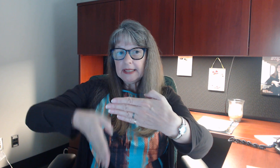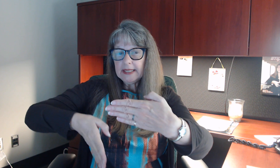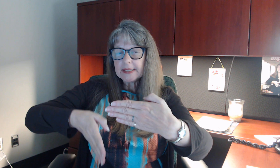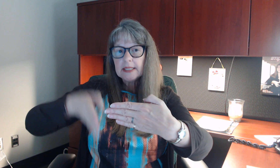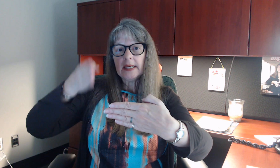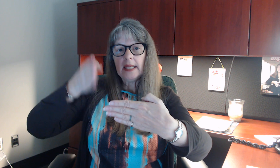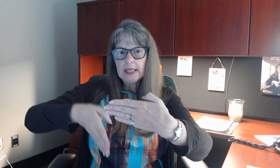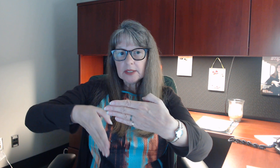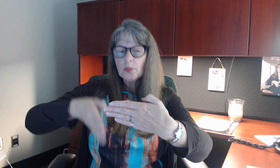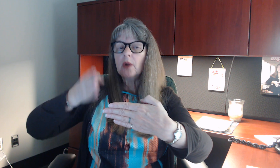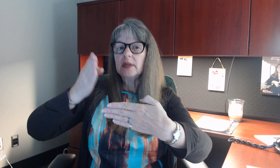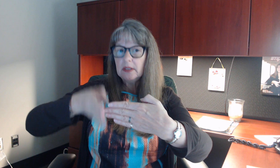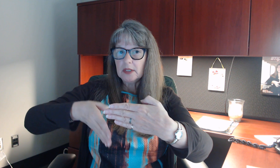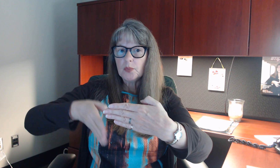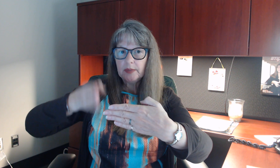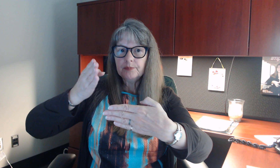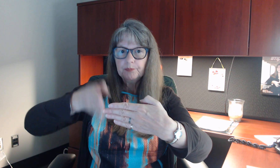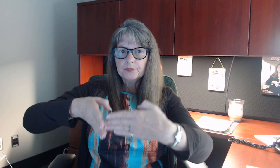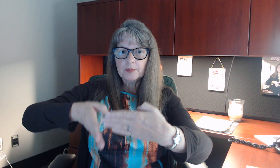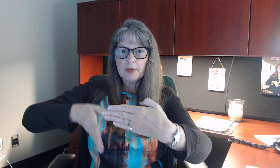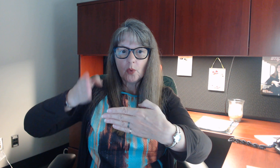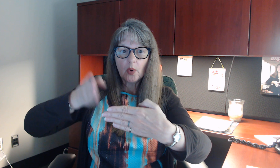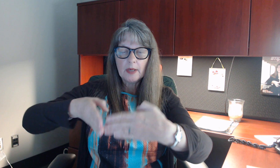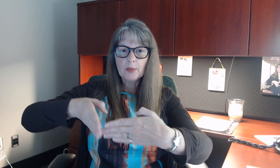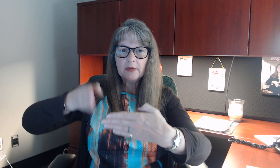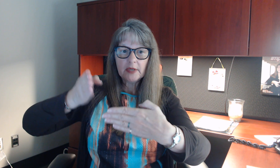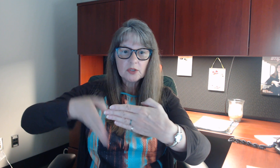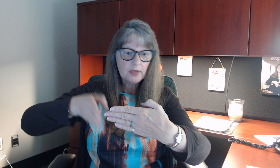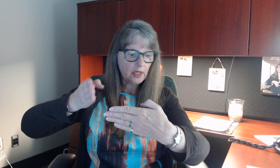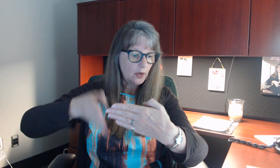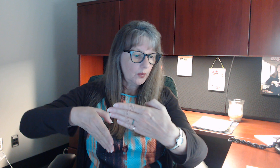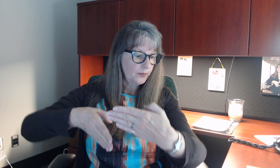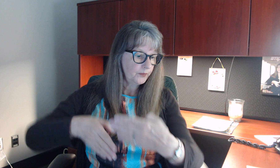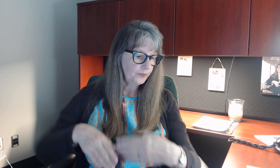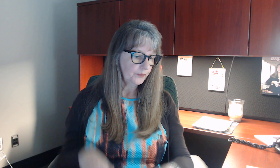Complete, end, we already did this one before in a previous video.